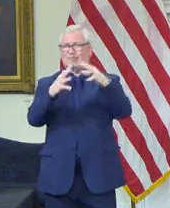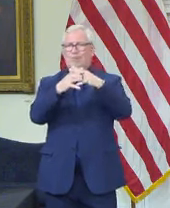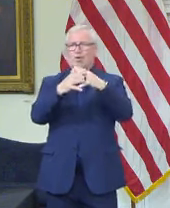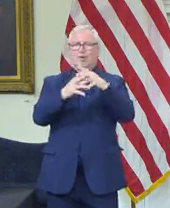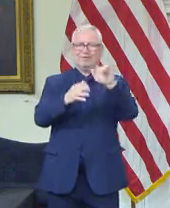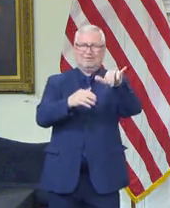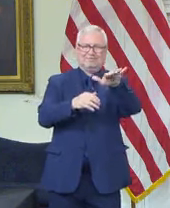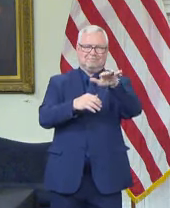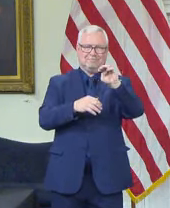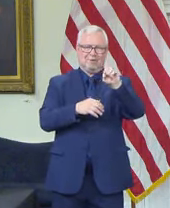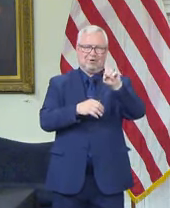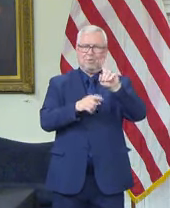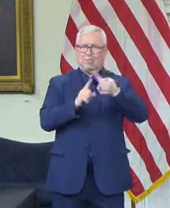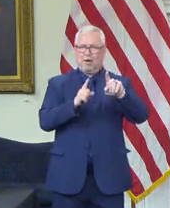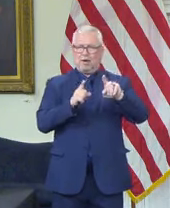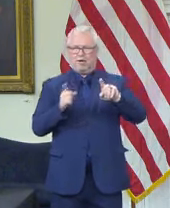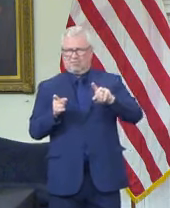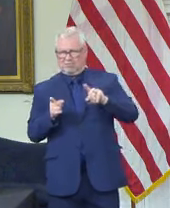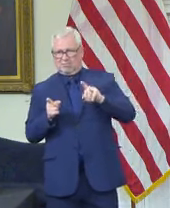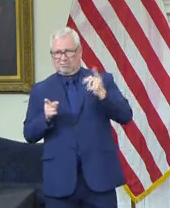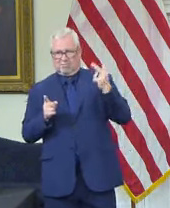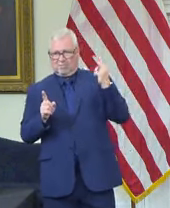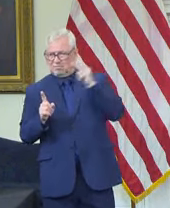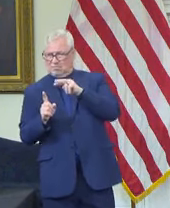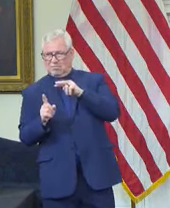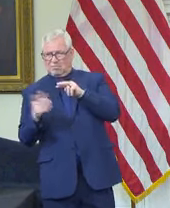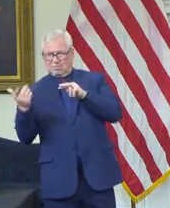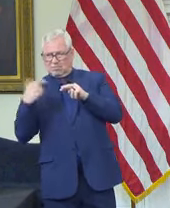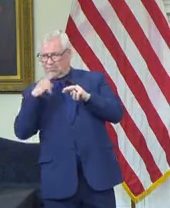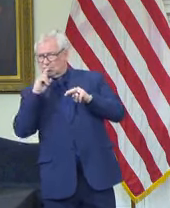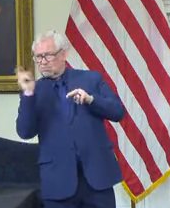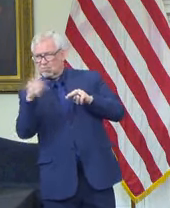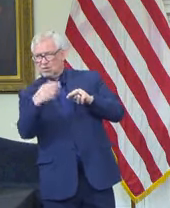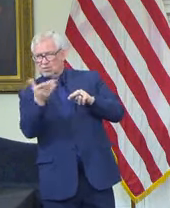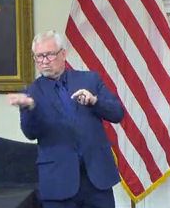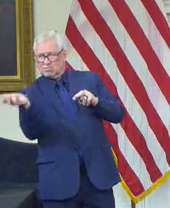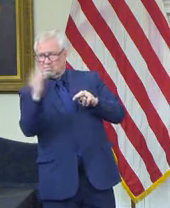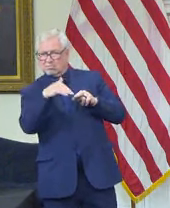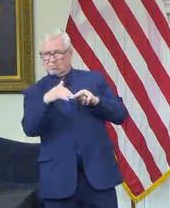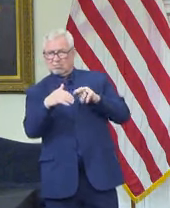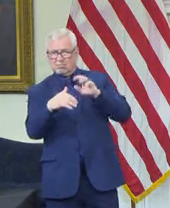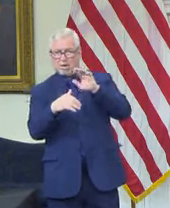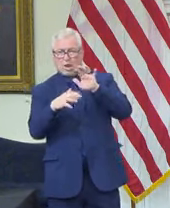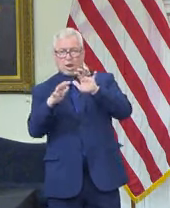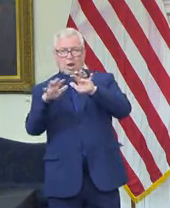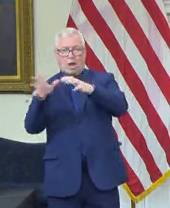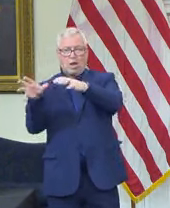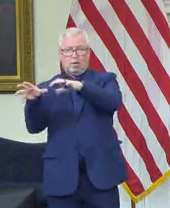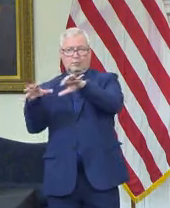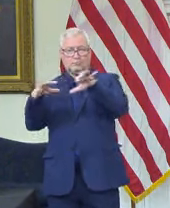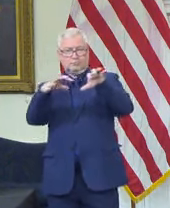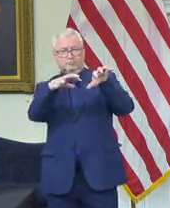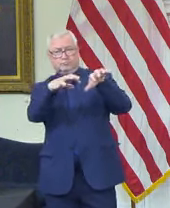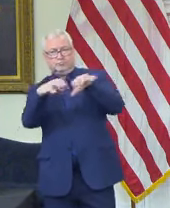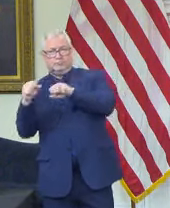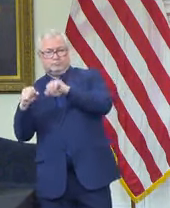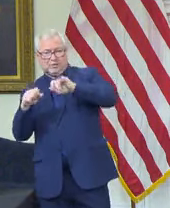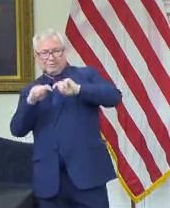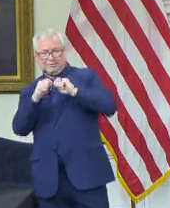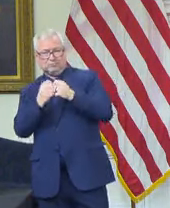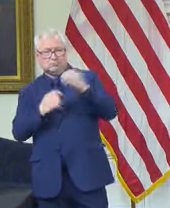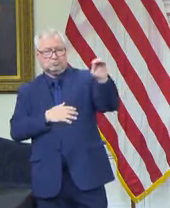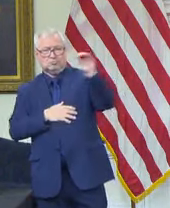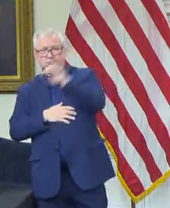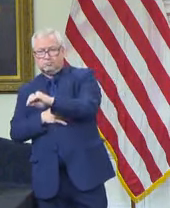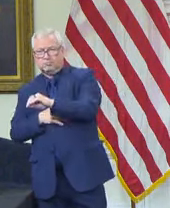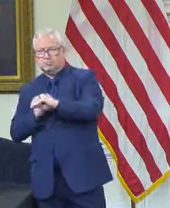of Maryland is right now in retaining this team. So as the interest in this has been stirred up again, could you give us